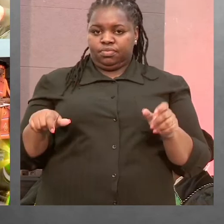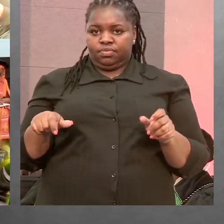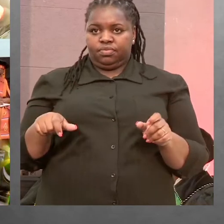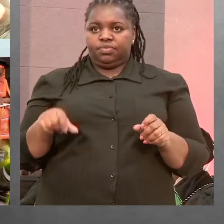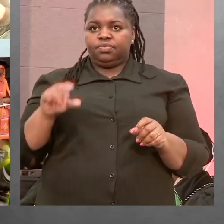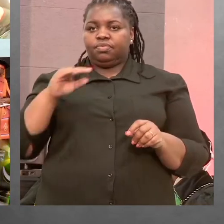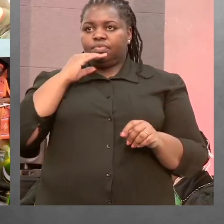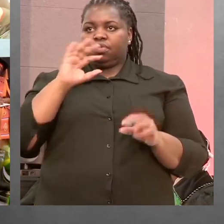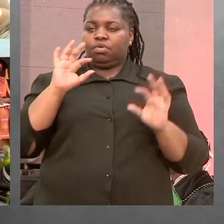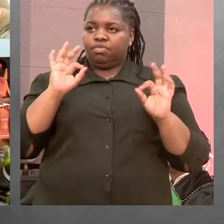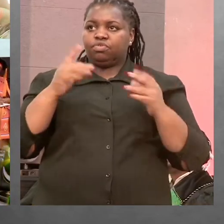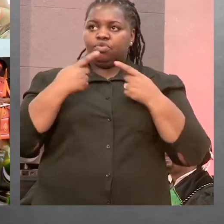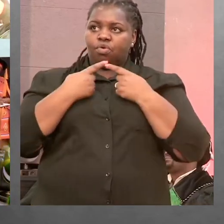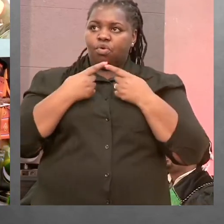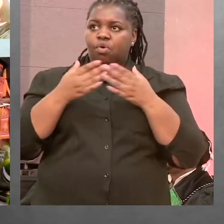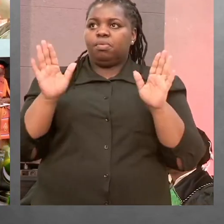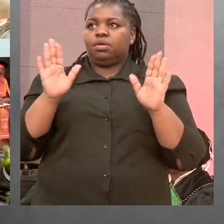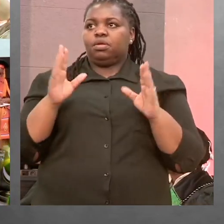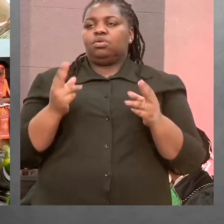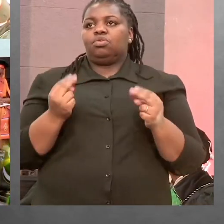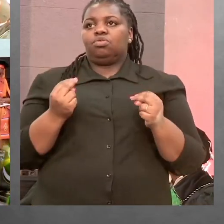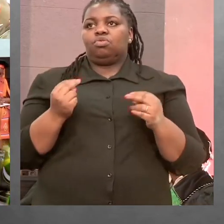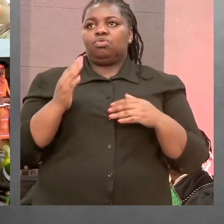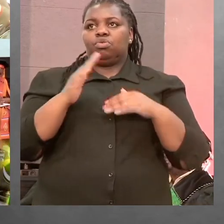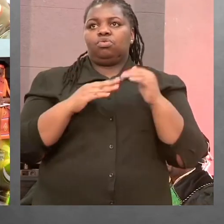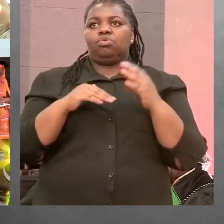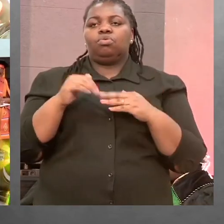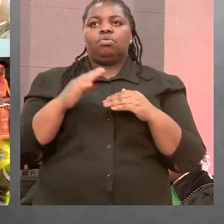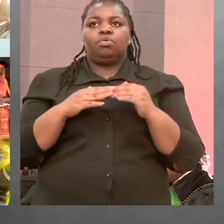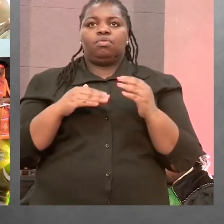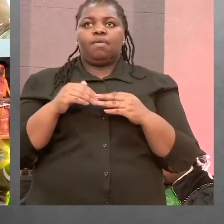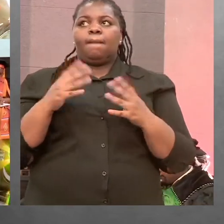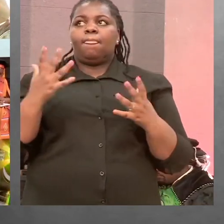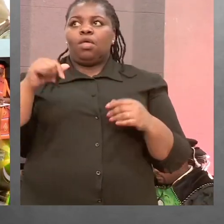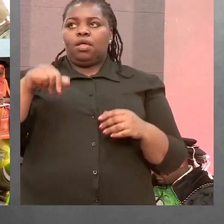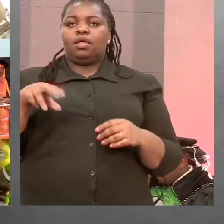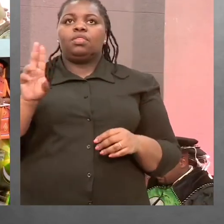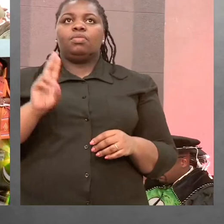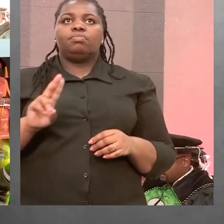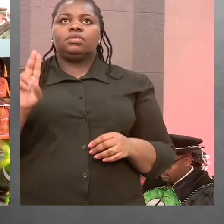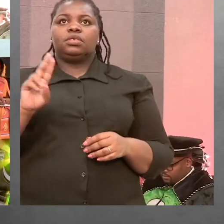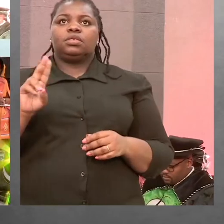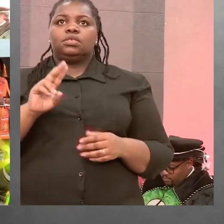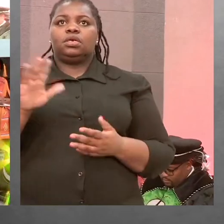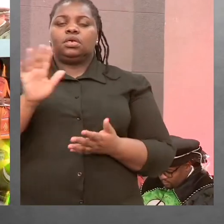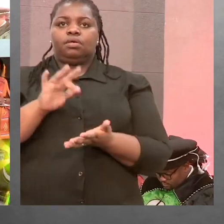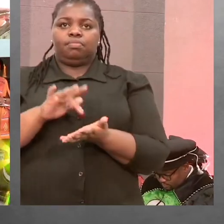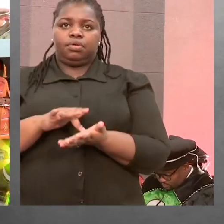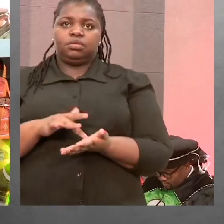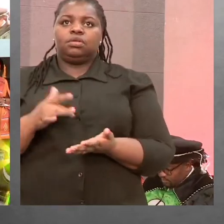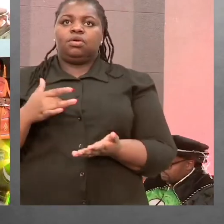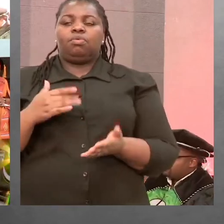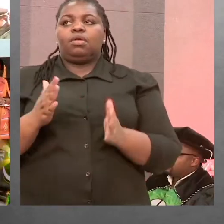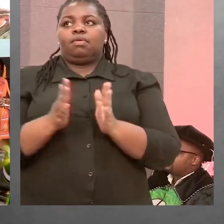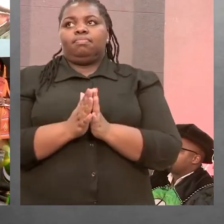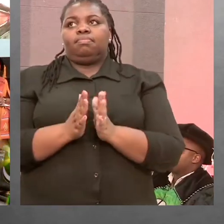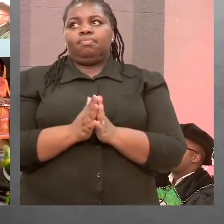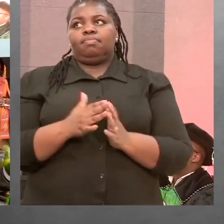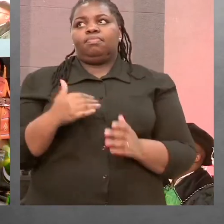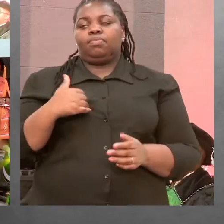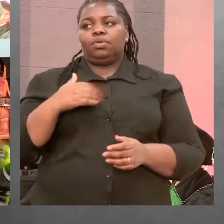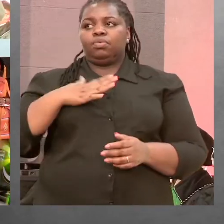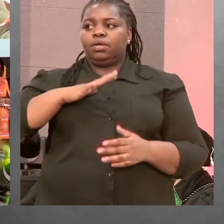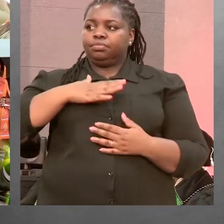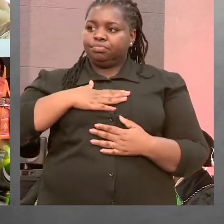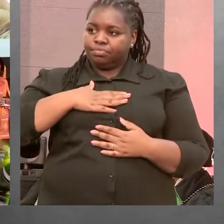official opening of the new and renovated buildings here at the Mthatha campus. We are pleased